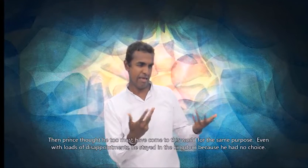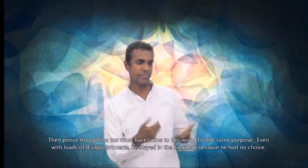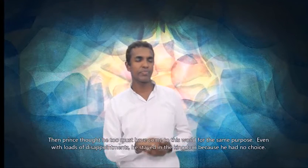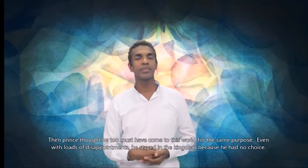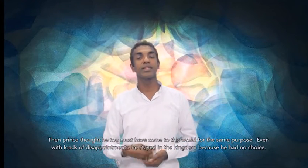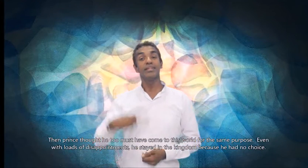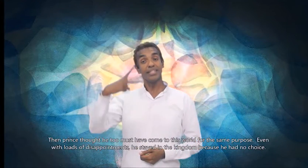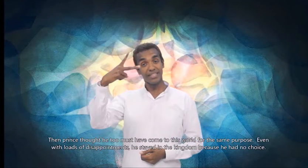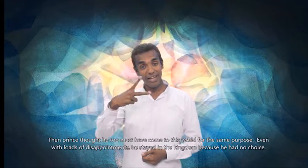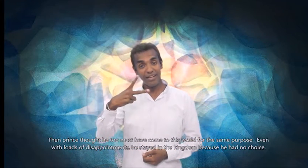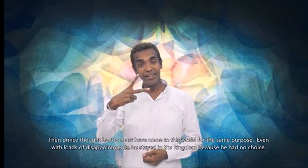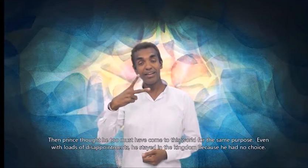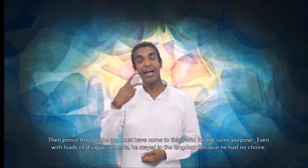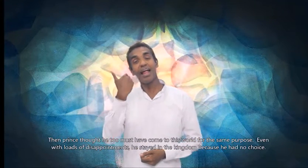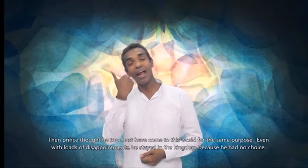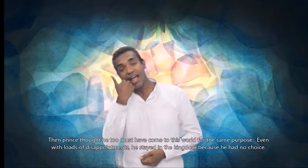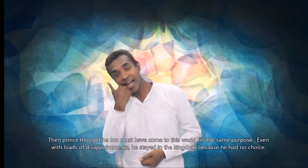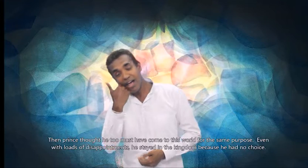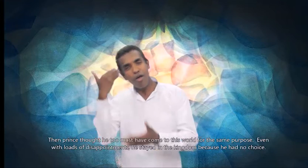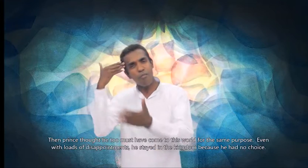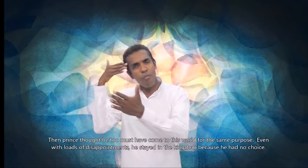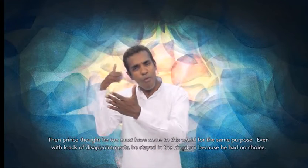in the kingdom because he had no choice.